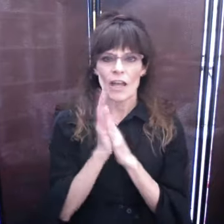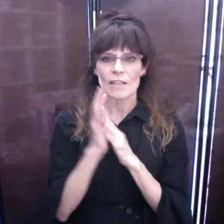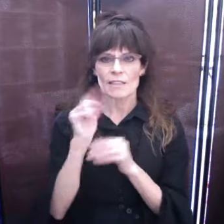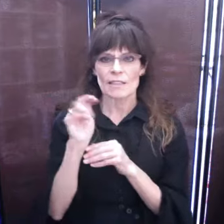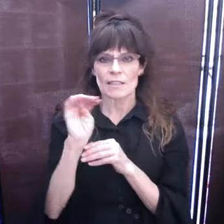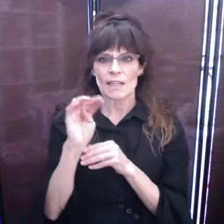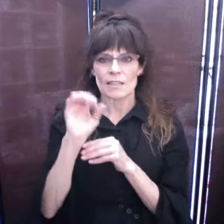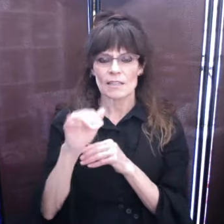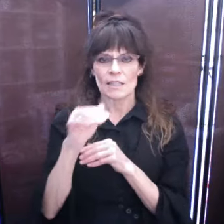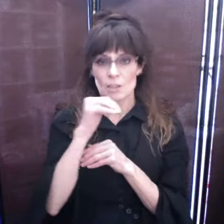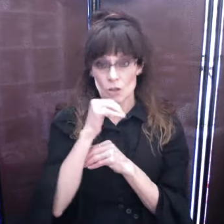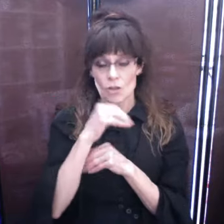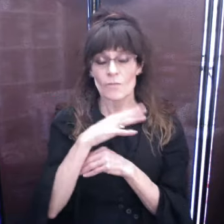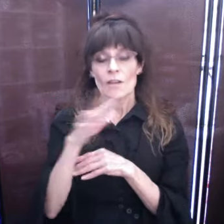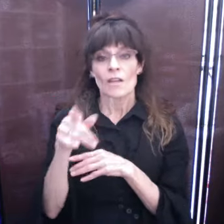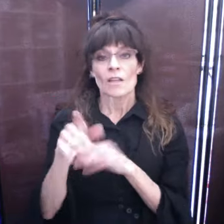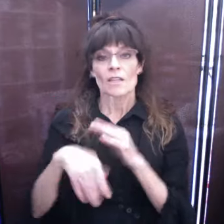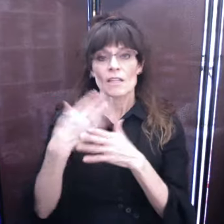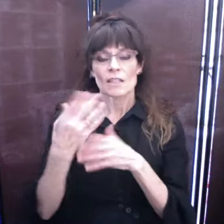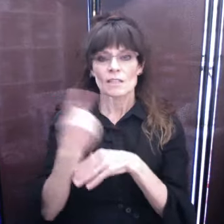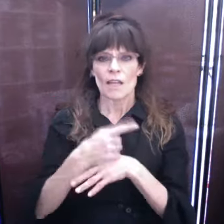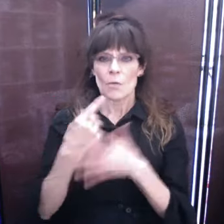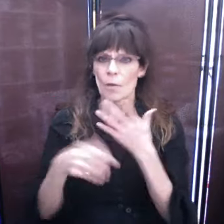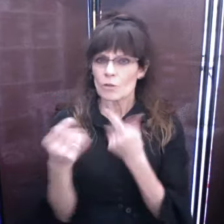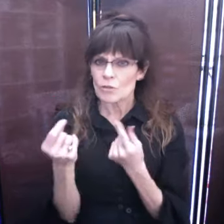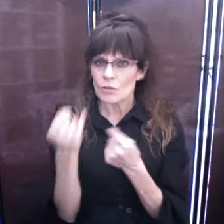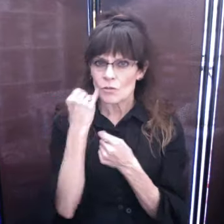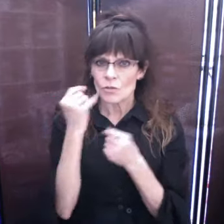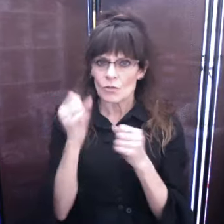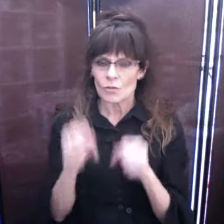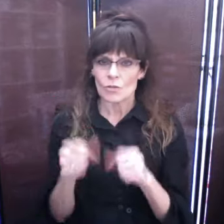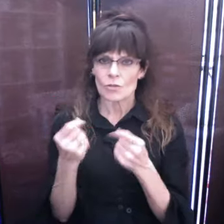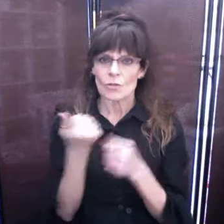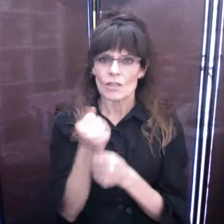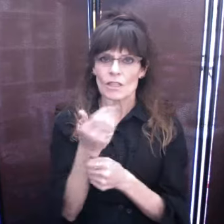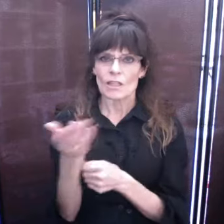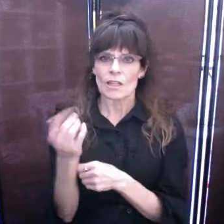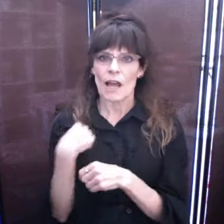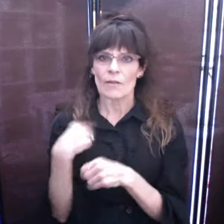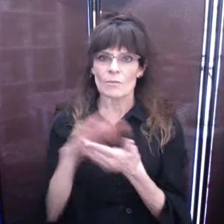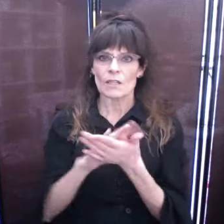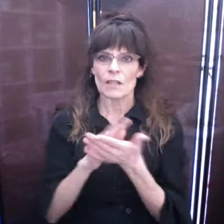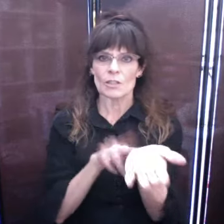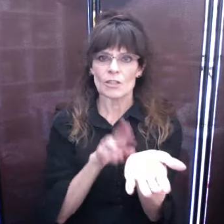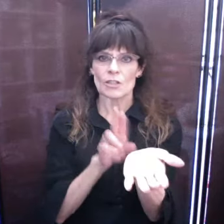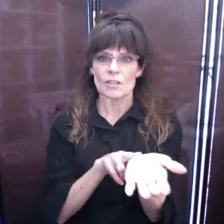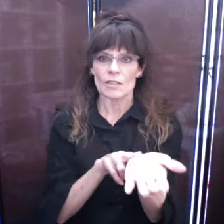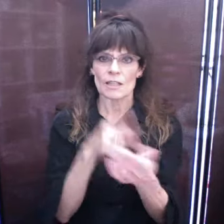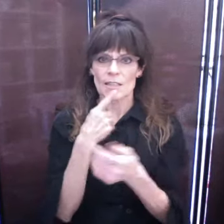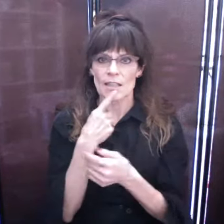I said, "What would you do if you could do anything?" And she said, "I would be a nurse." And I said, "Meet me at Pima